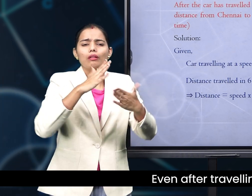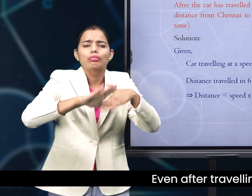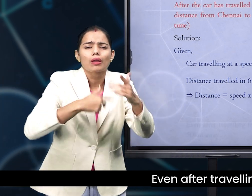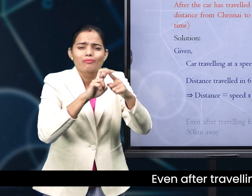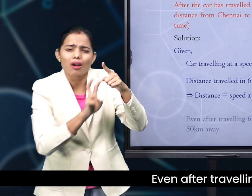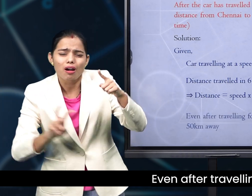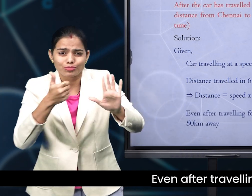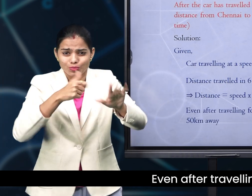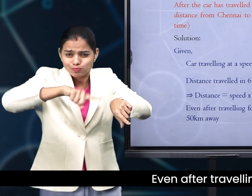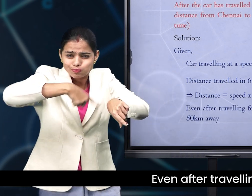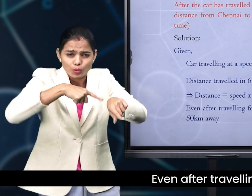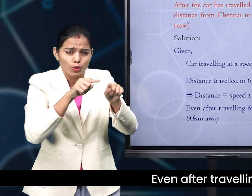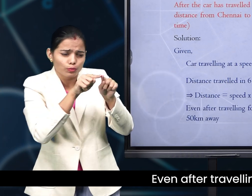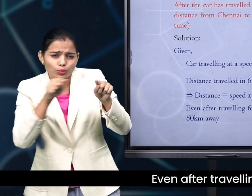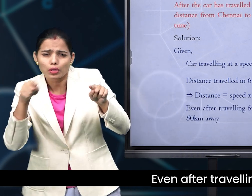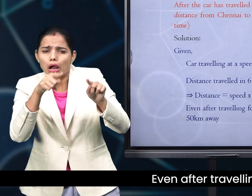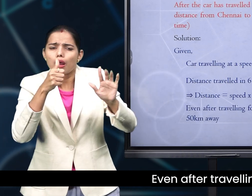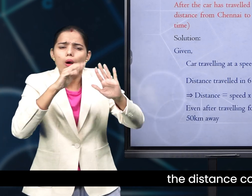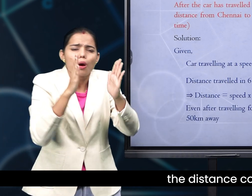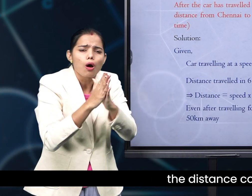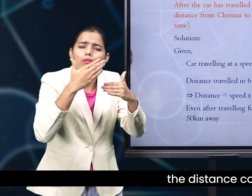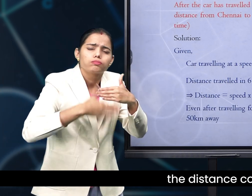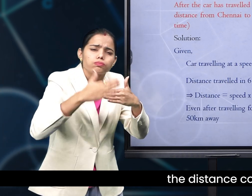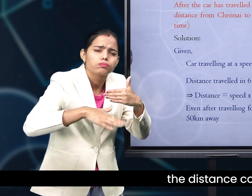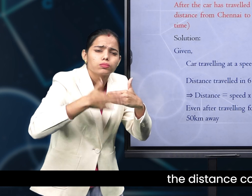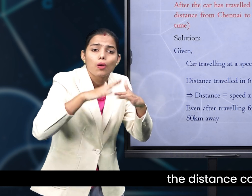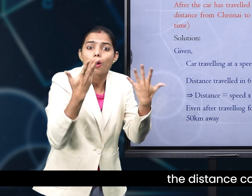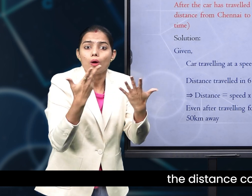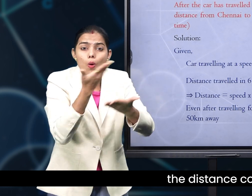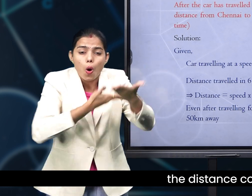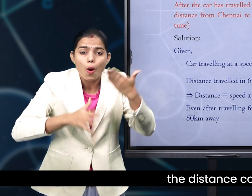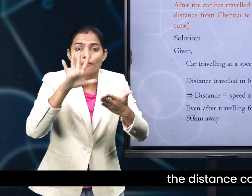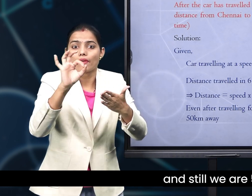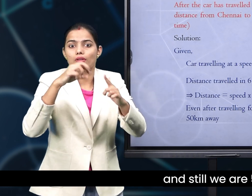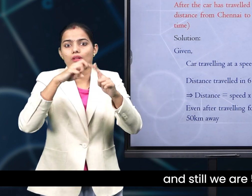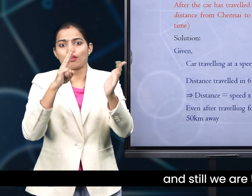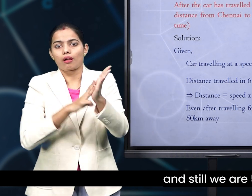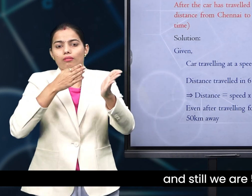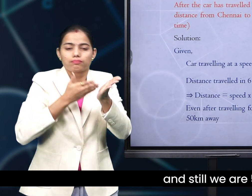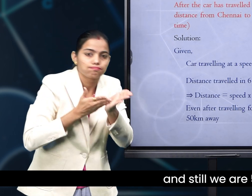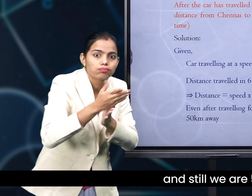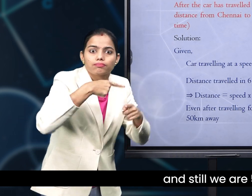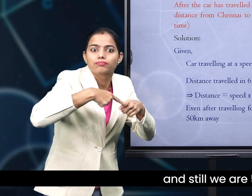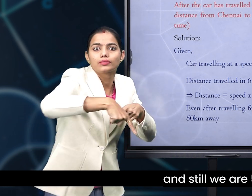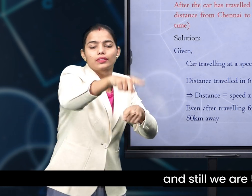Even after travelling for 6 hours, the distance covered is 6u and still we are 50 km